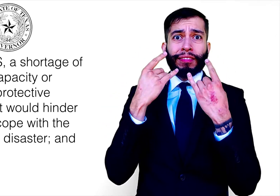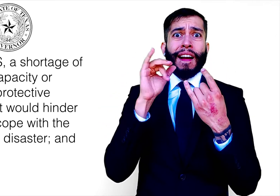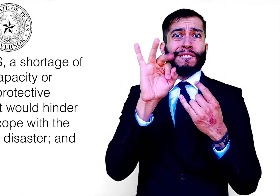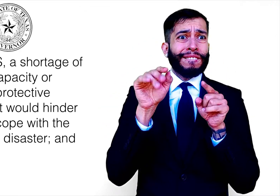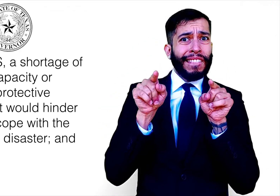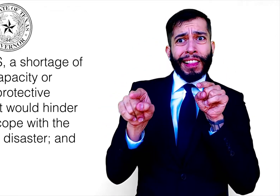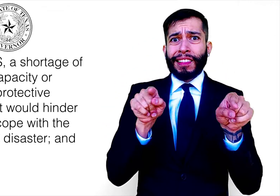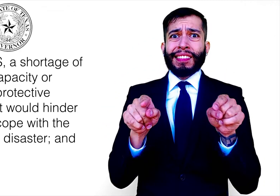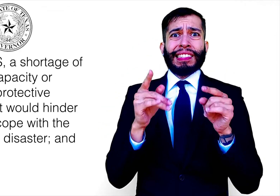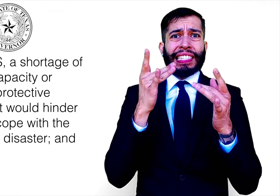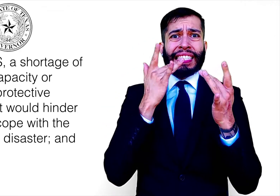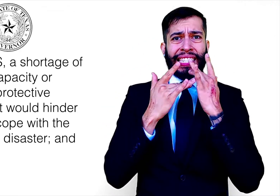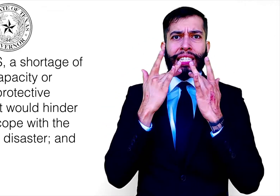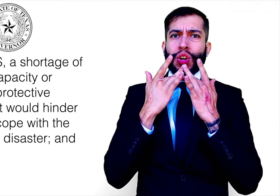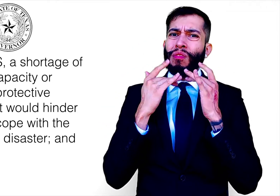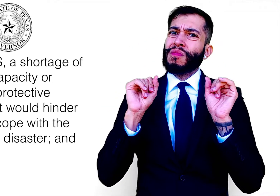COVID-19 disaster,